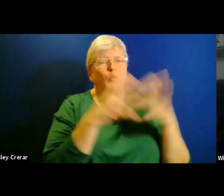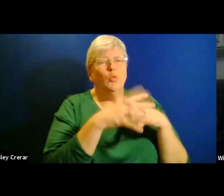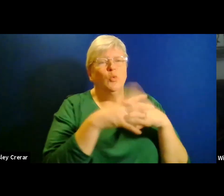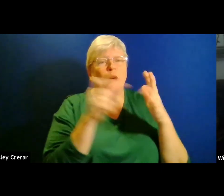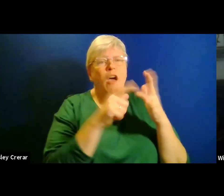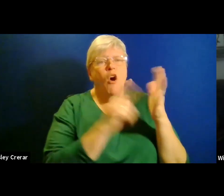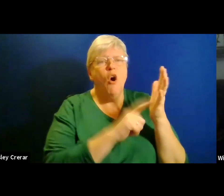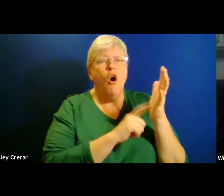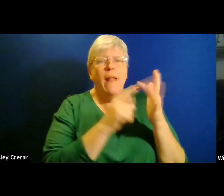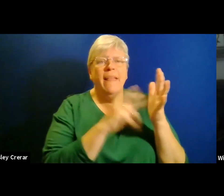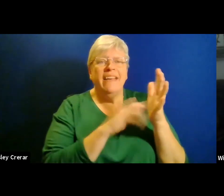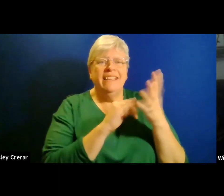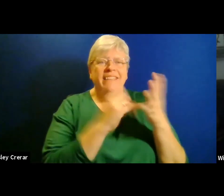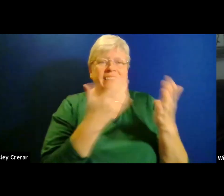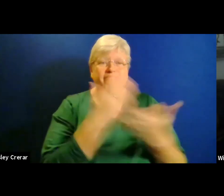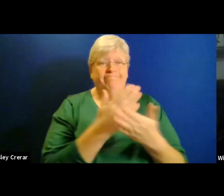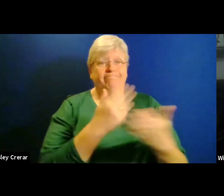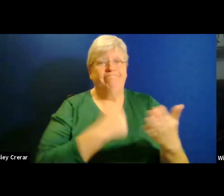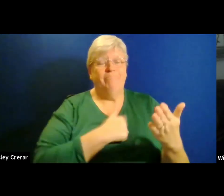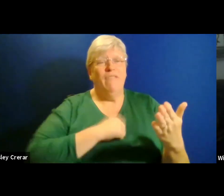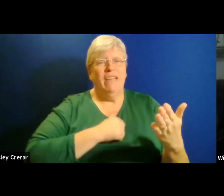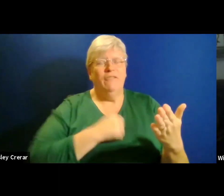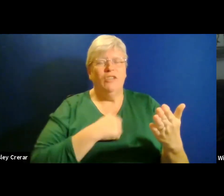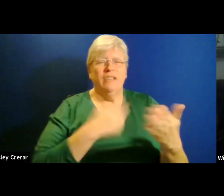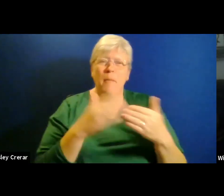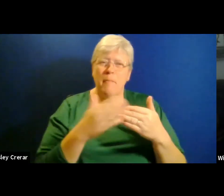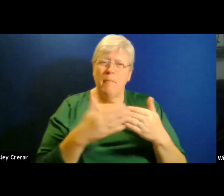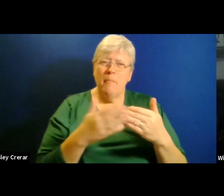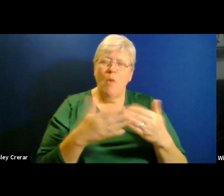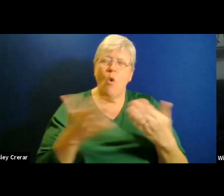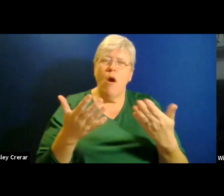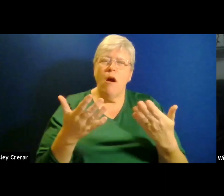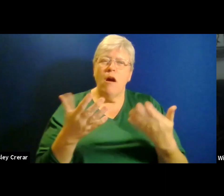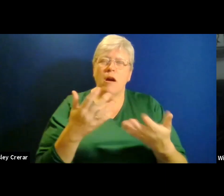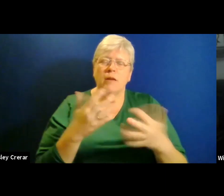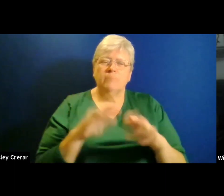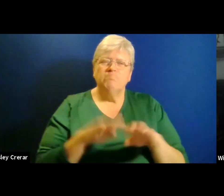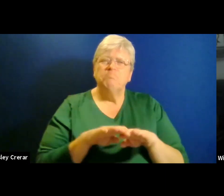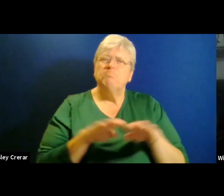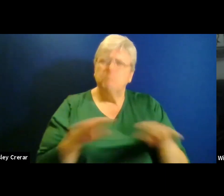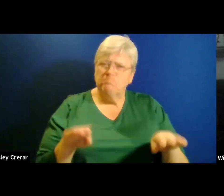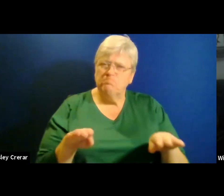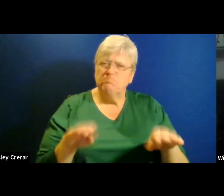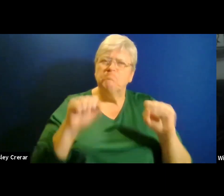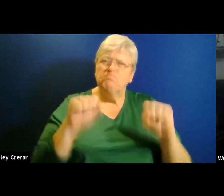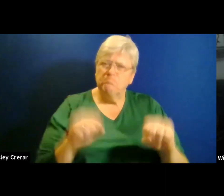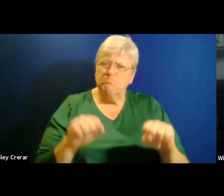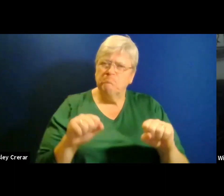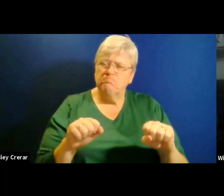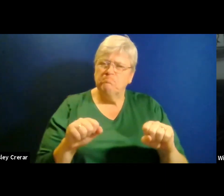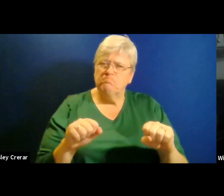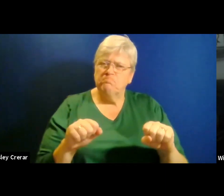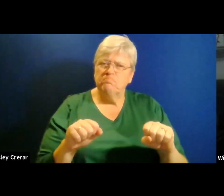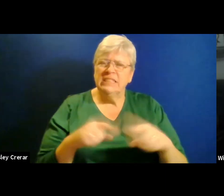more, well, I don't want to say down to earth, but more concrete than that of Jordan's.